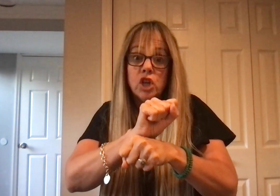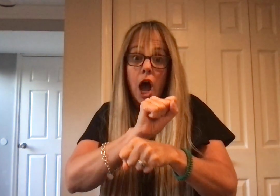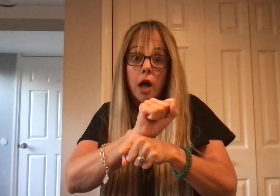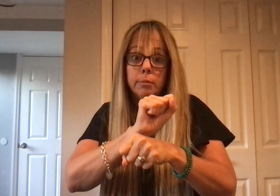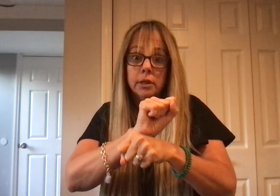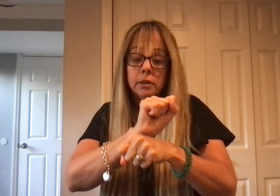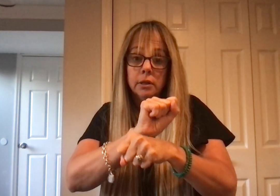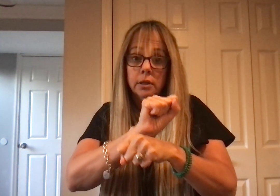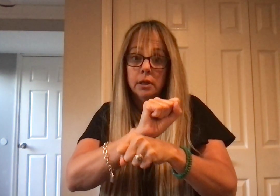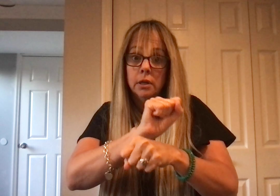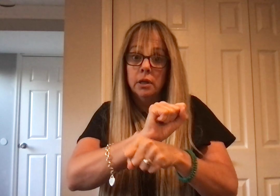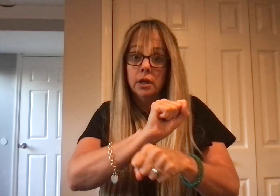job,